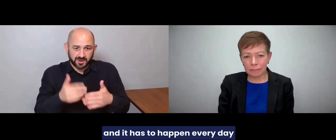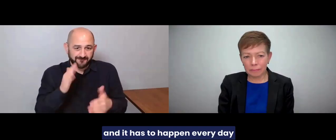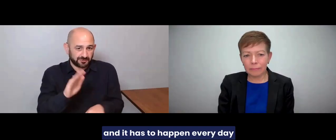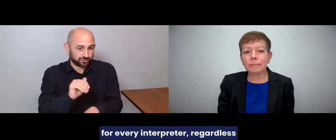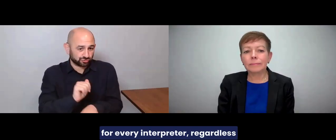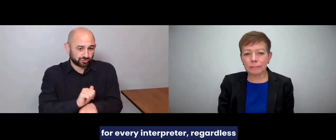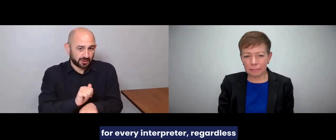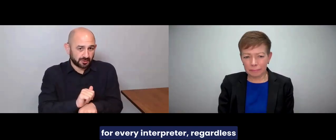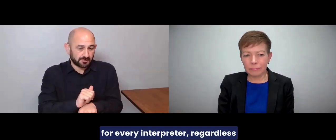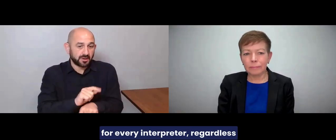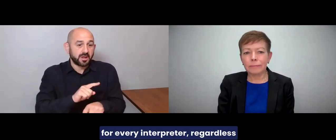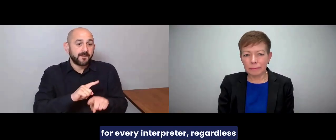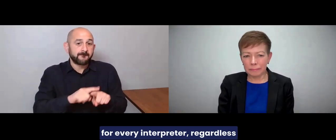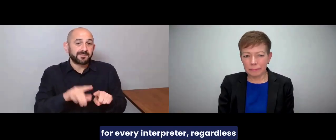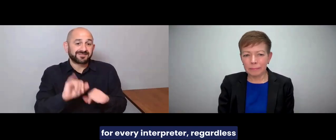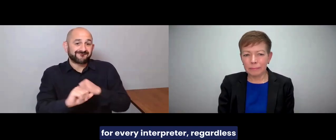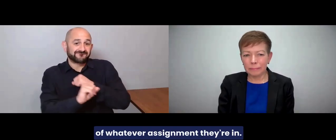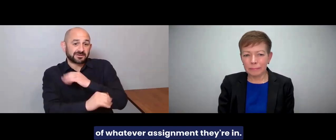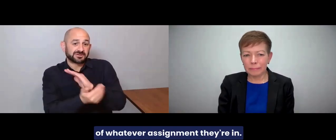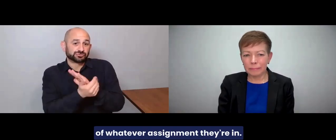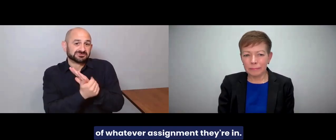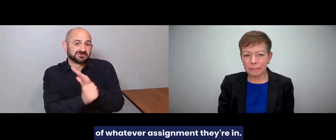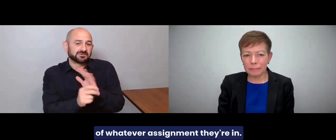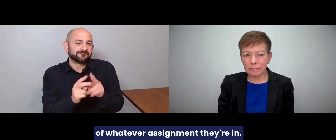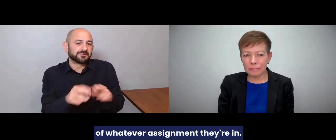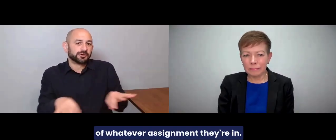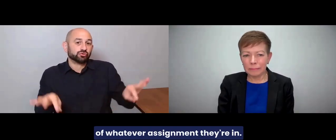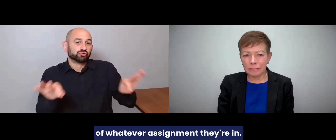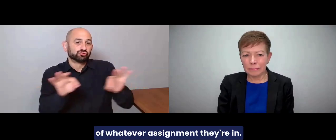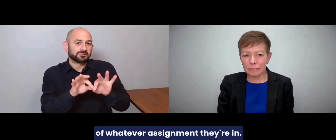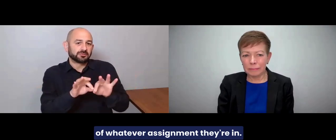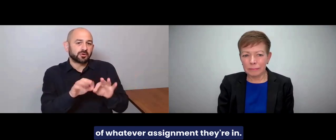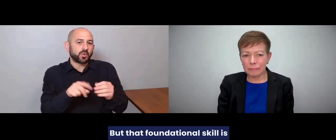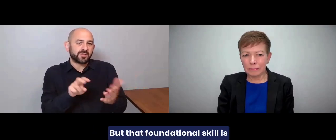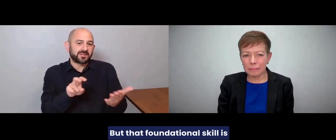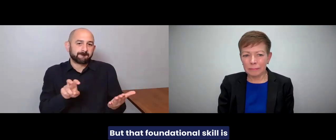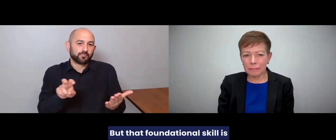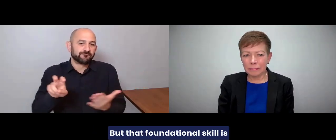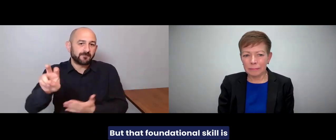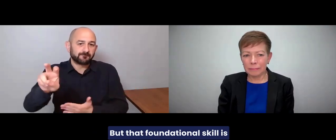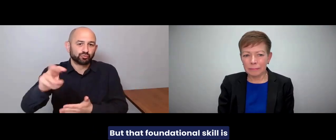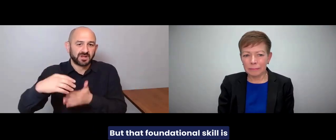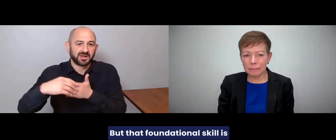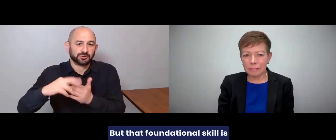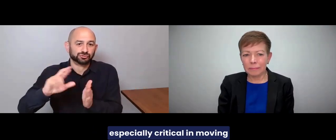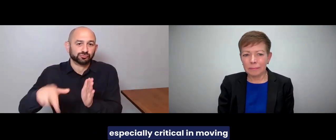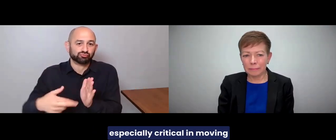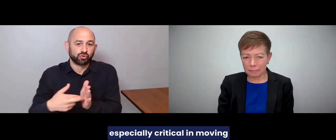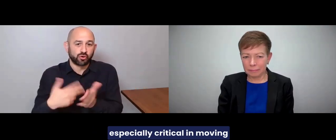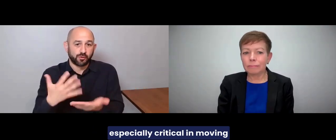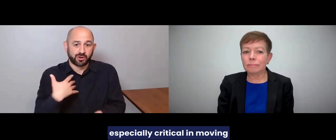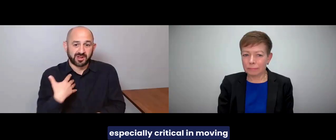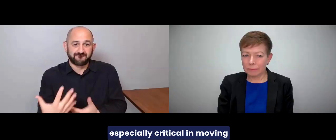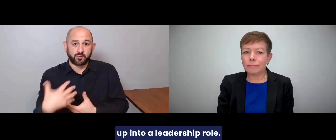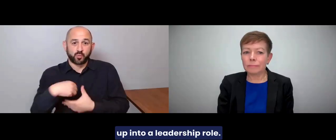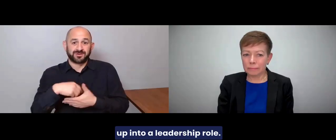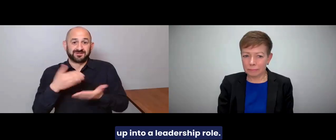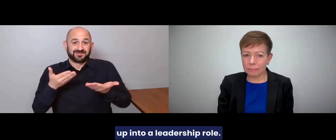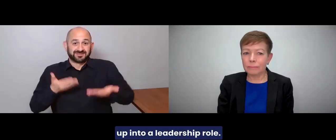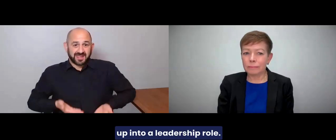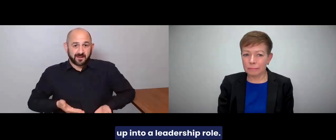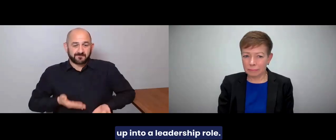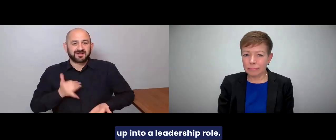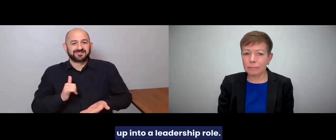happen every day for every interpreter, regardless of whatever assignment they're in. But that foundational skill is especially critical in moving up